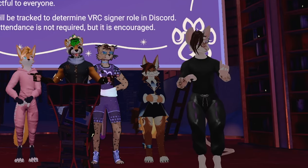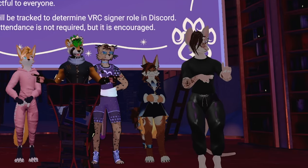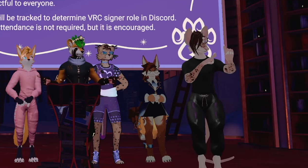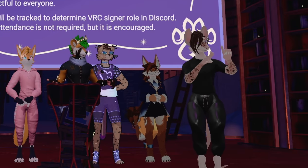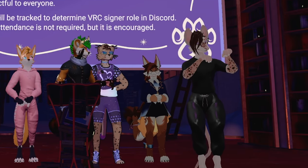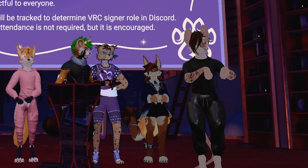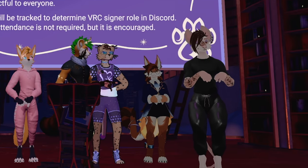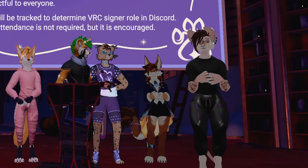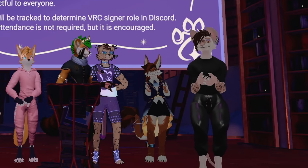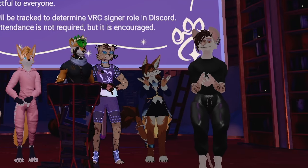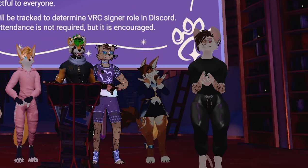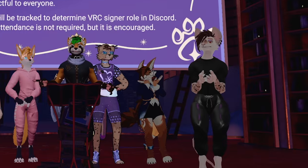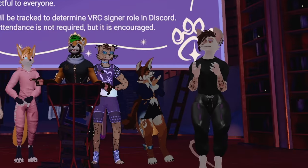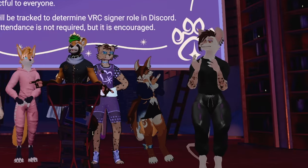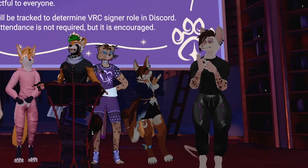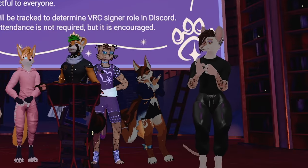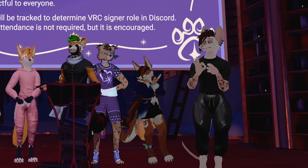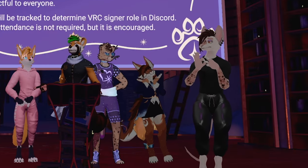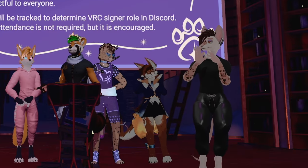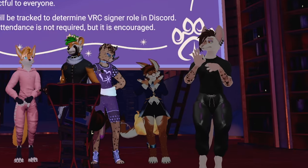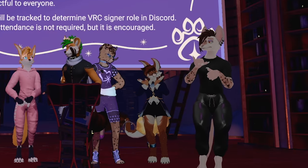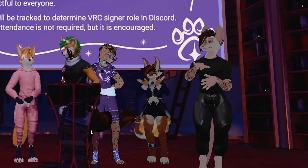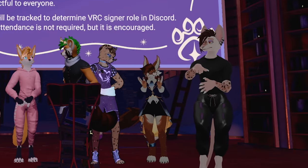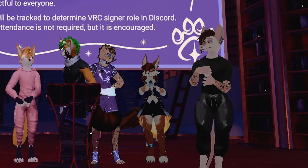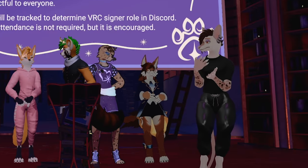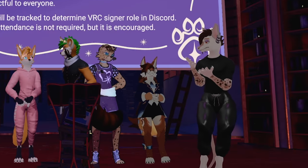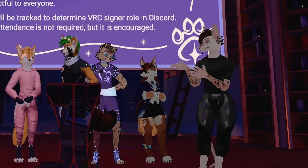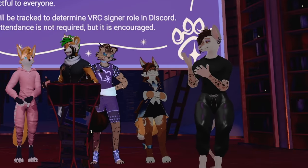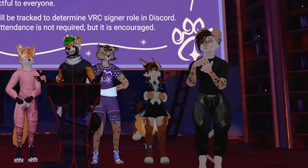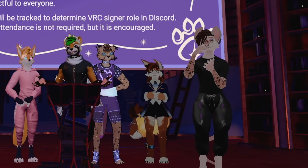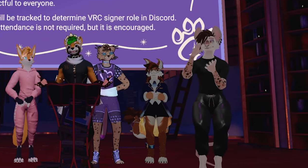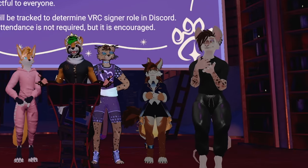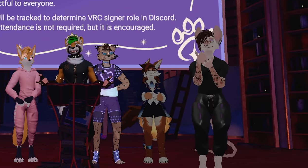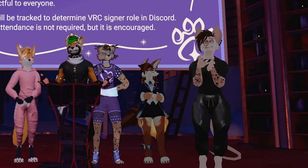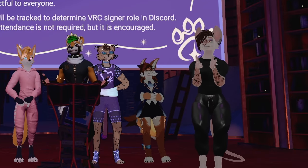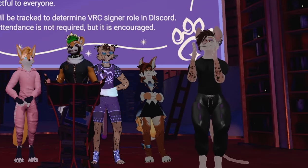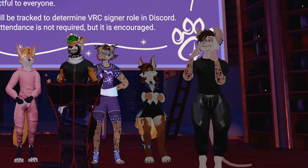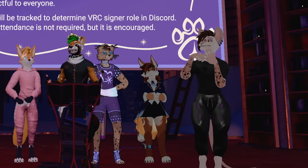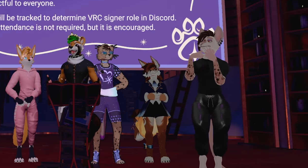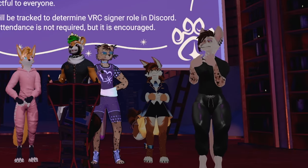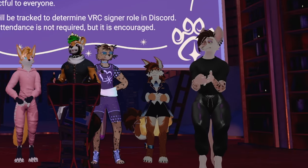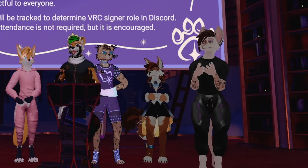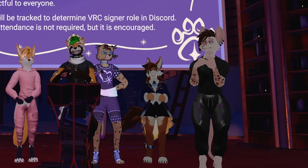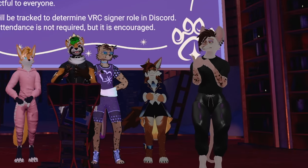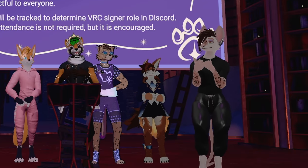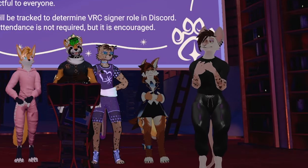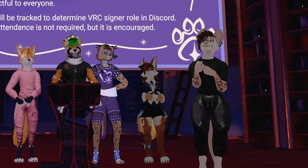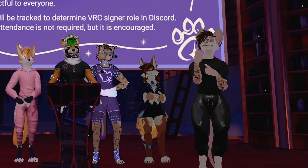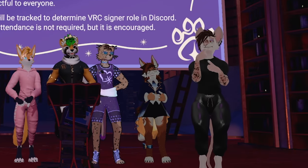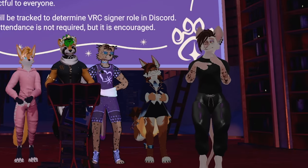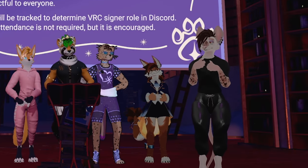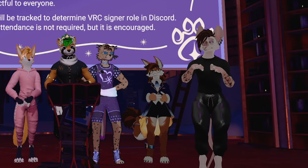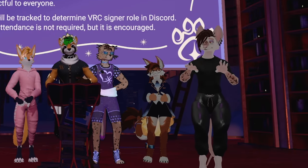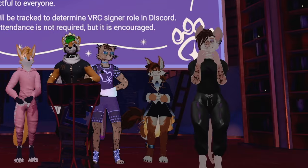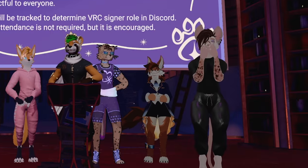how some of our student helpers up here started out as VRC signers, and now they are our community guides. So